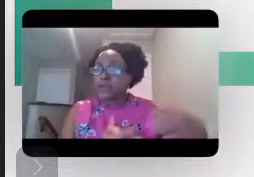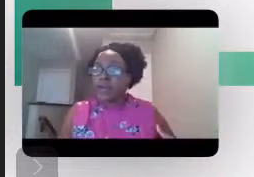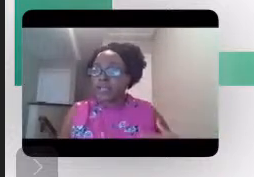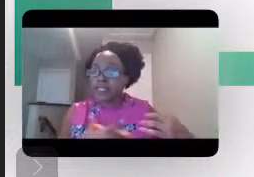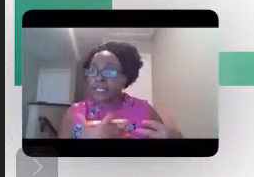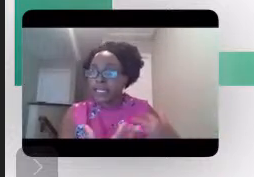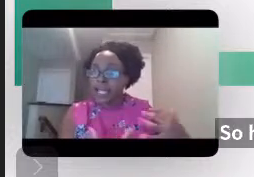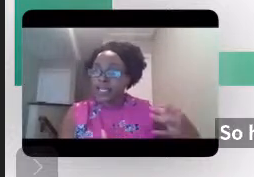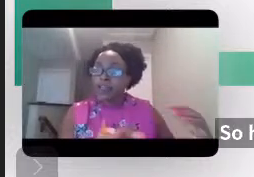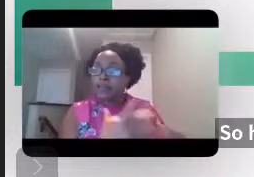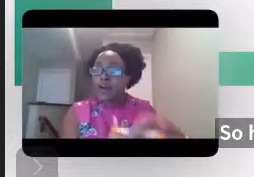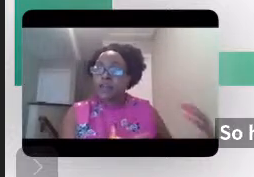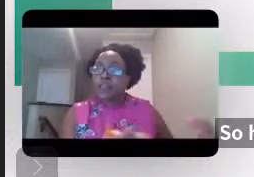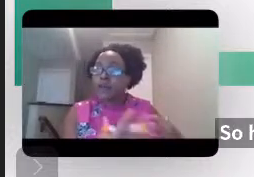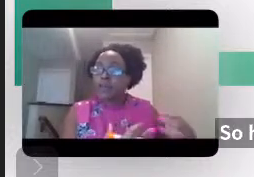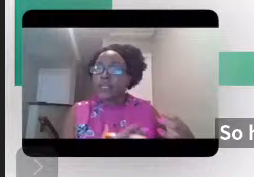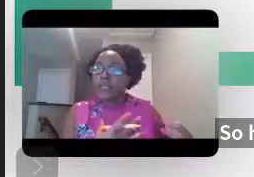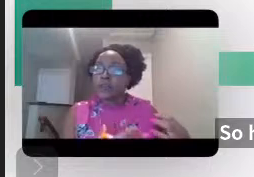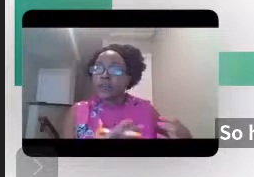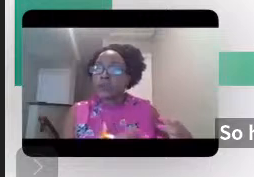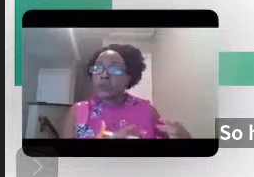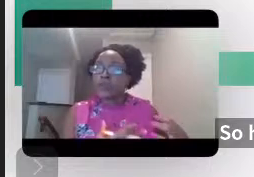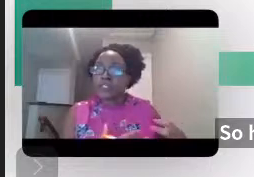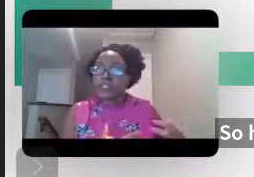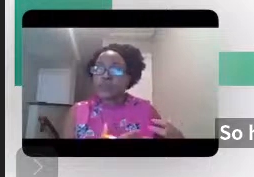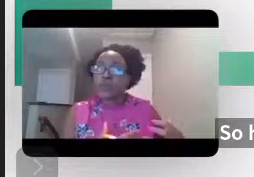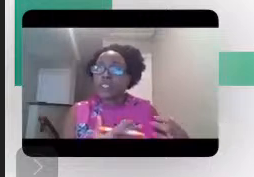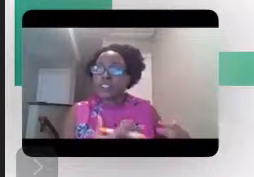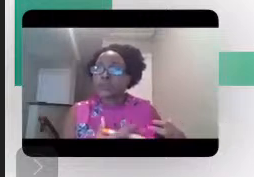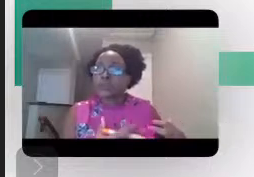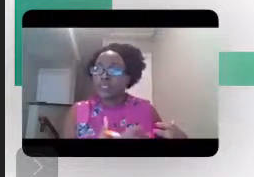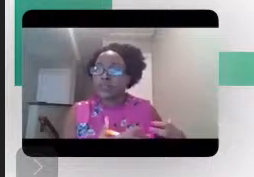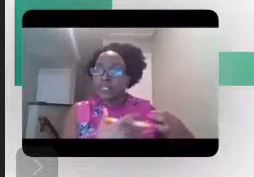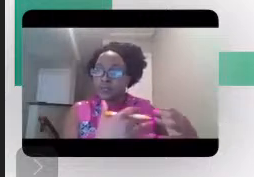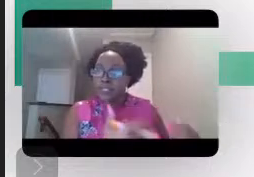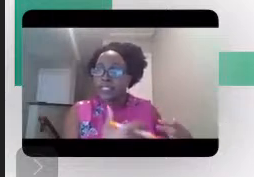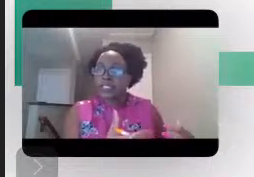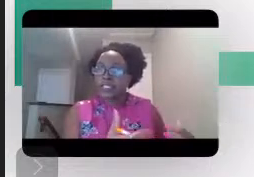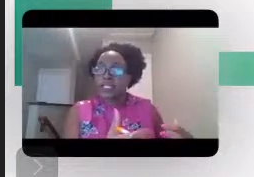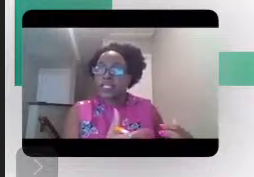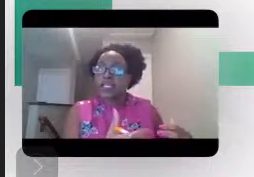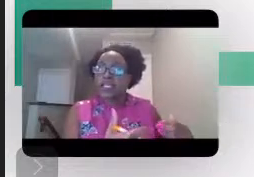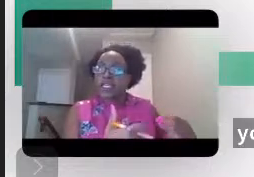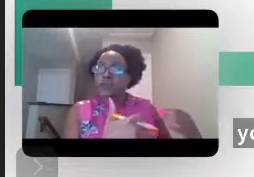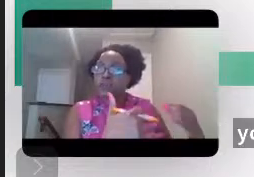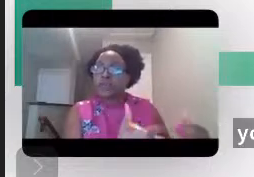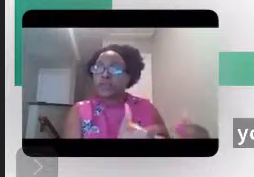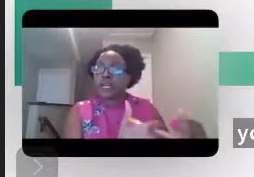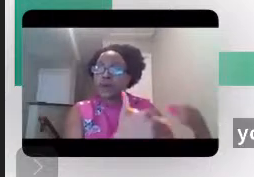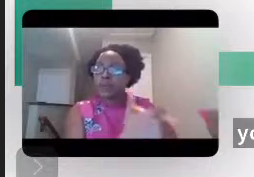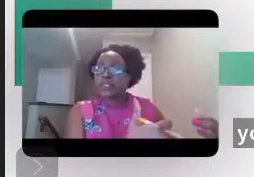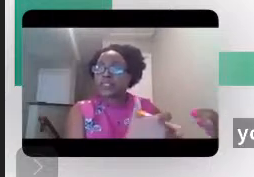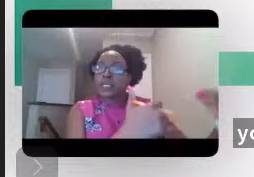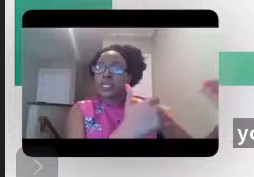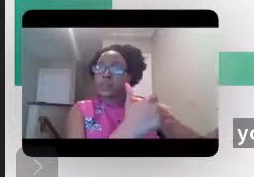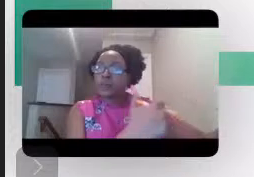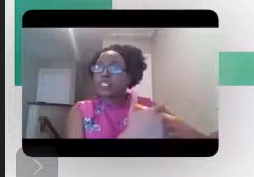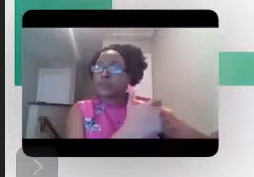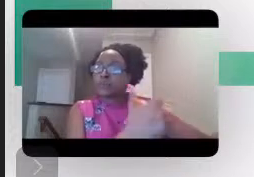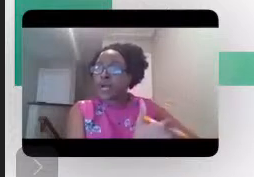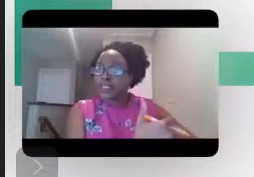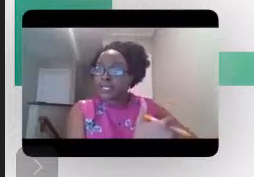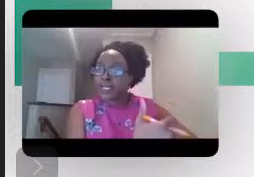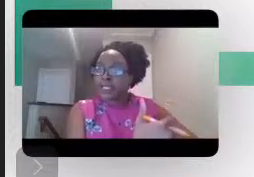met by the deadline? Involve them in those conversations. Well, is this realistic, to break up this